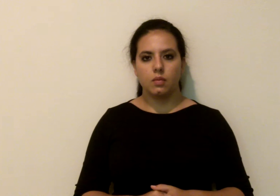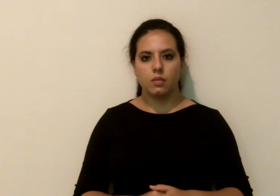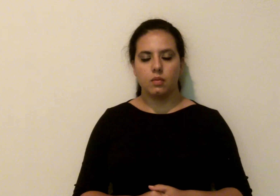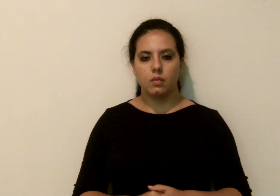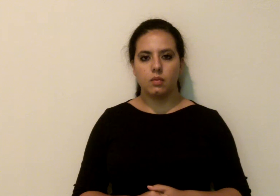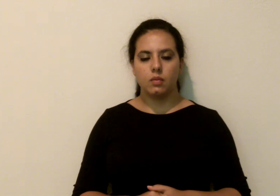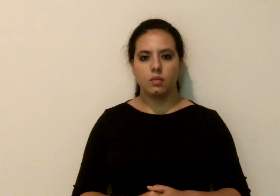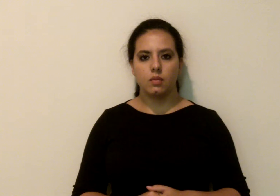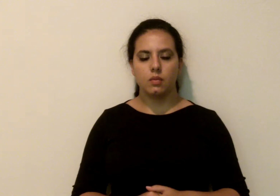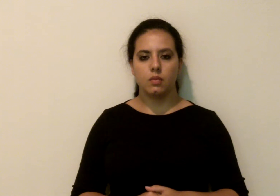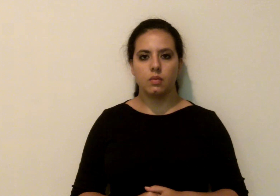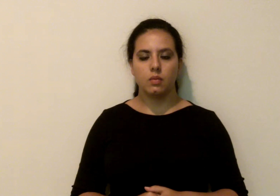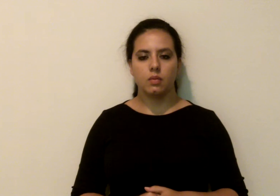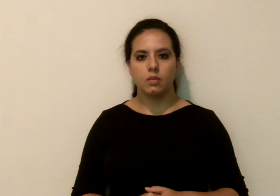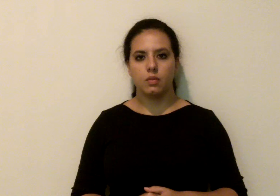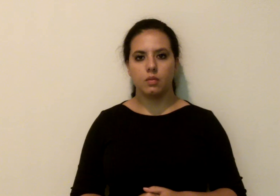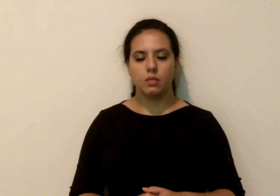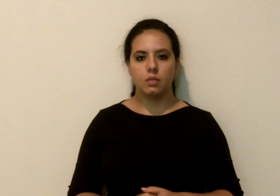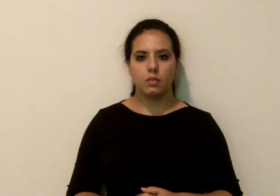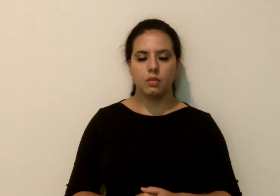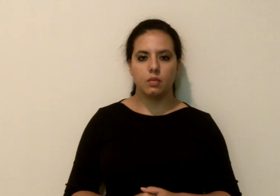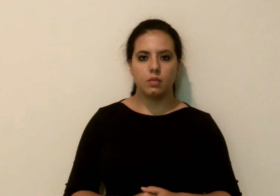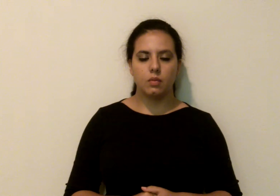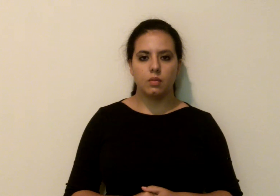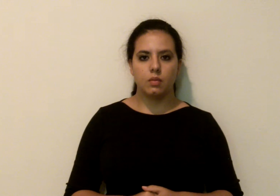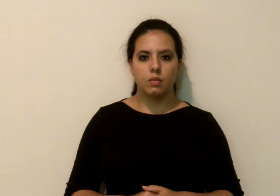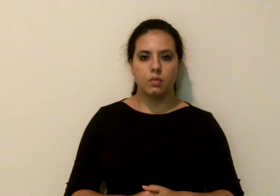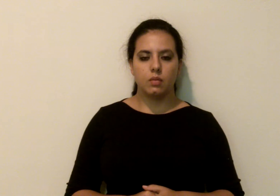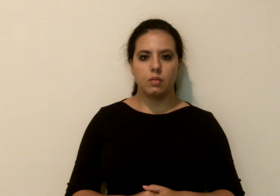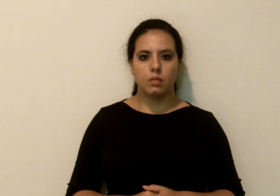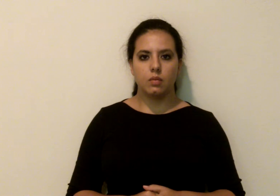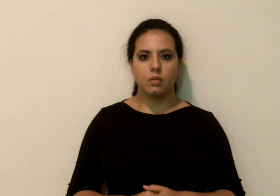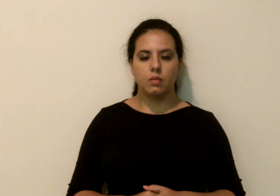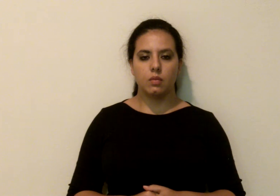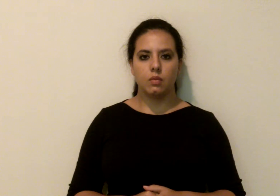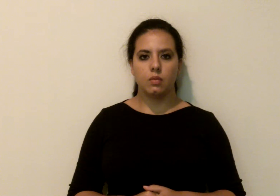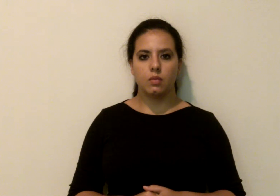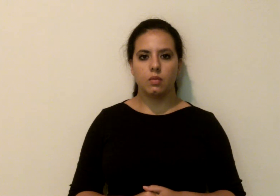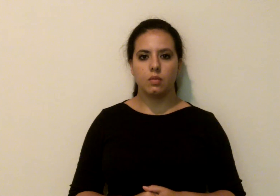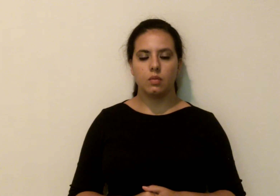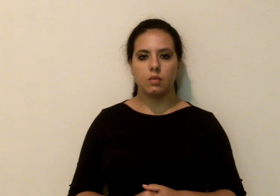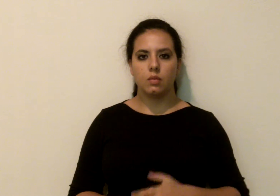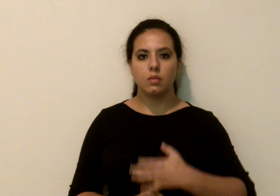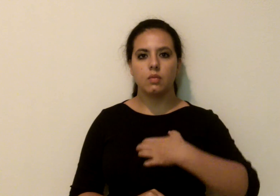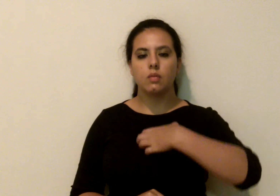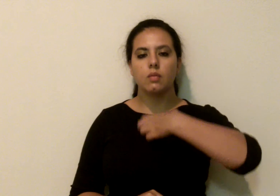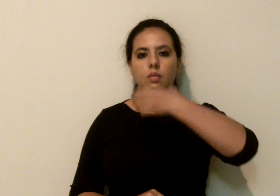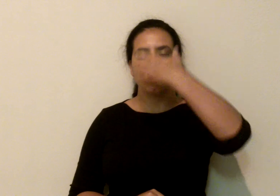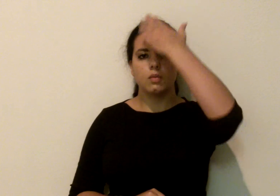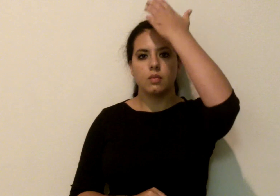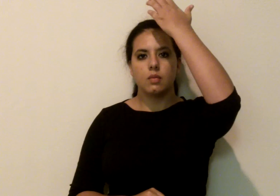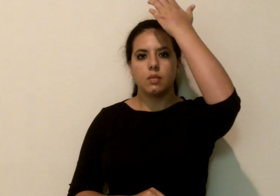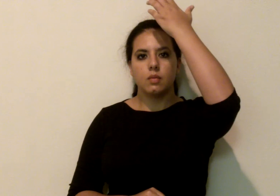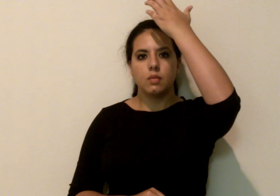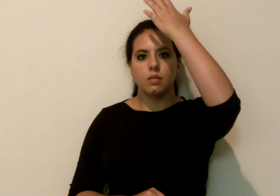There was something else that I thought was really interesting in our lesson this week, was we had giraffe and